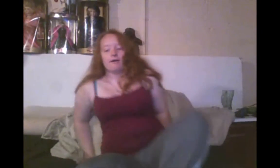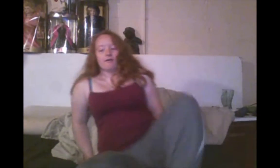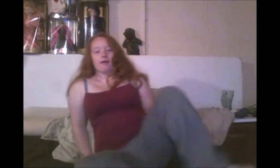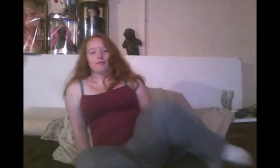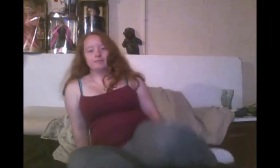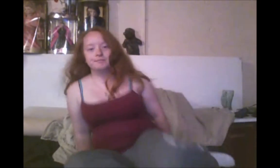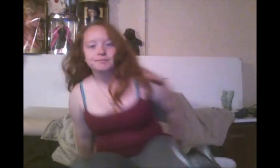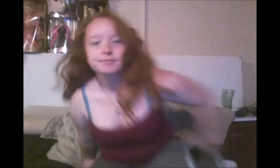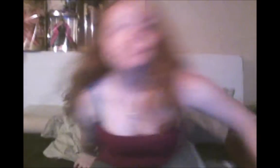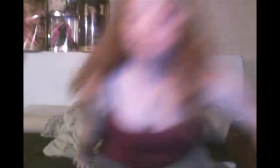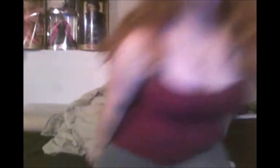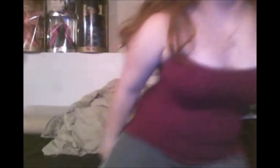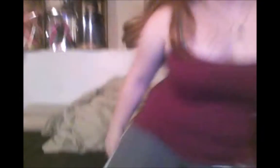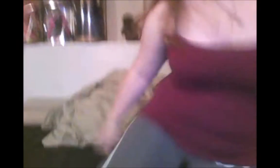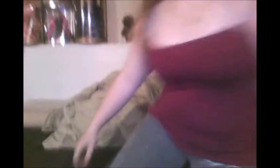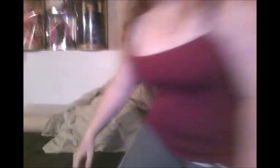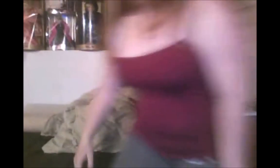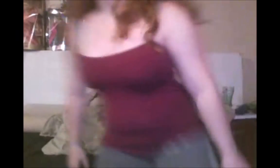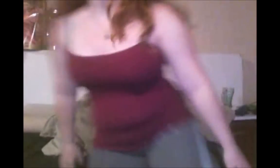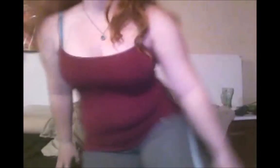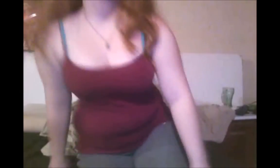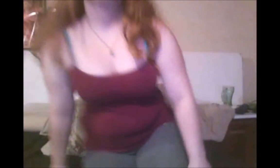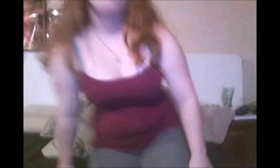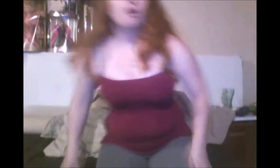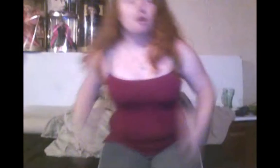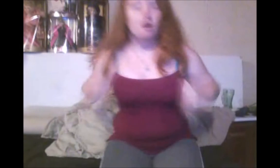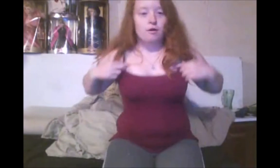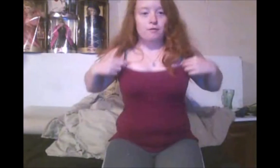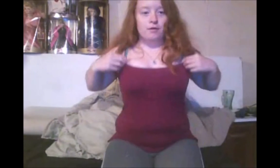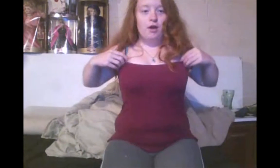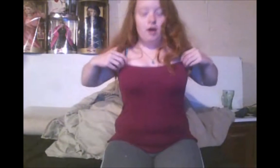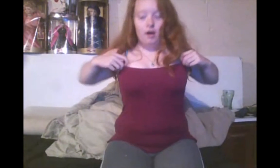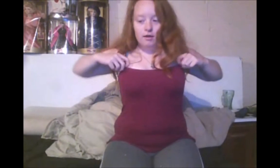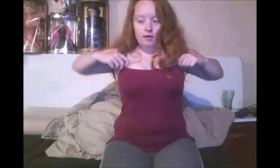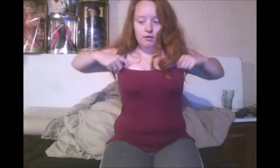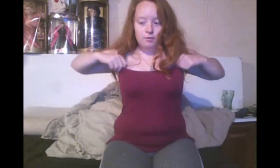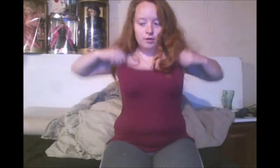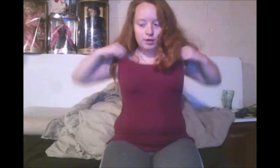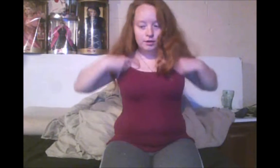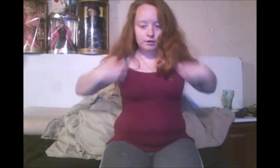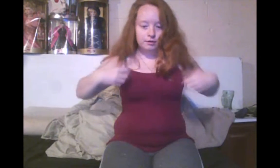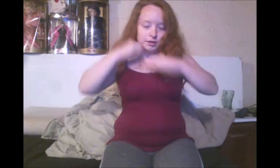Okay. So, for dog, what you're going to do,